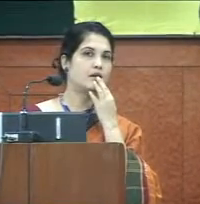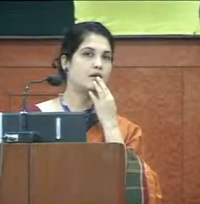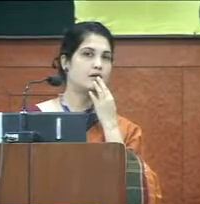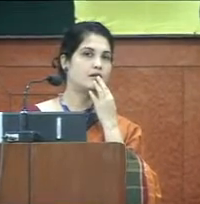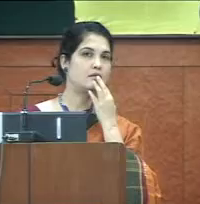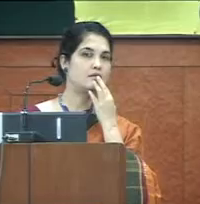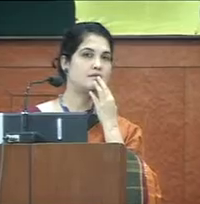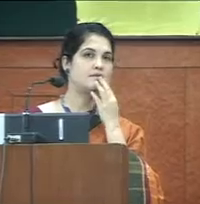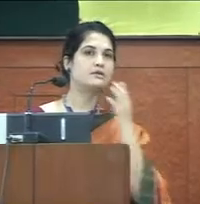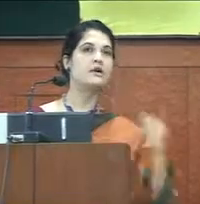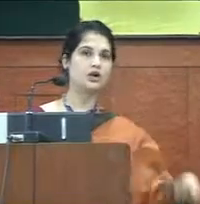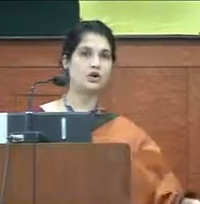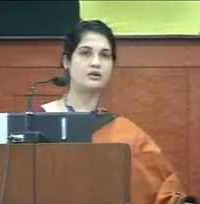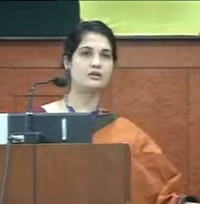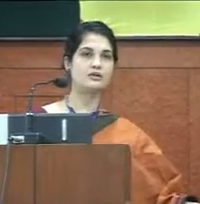So that then they can now.